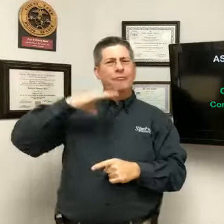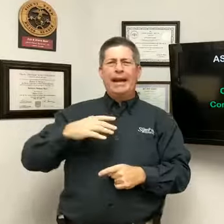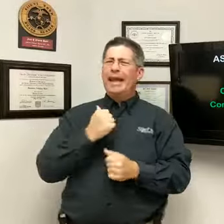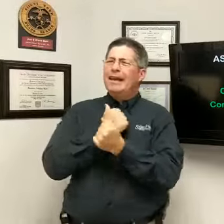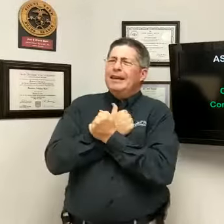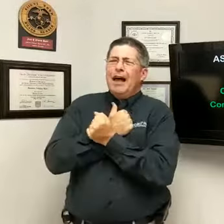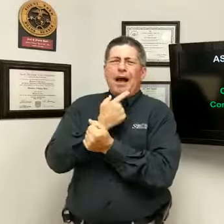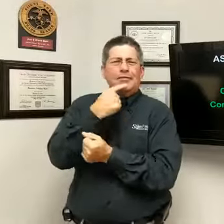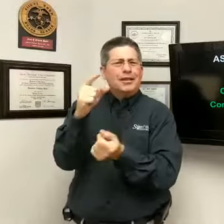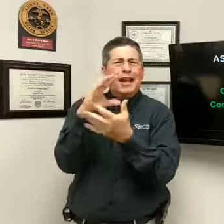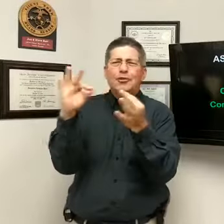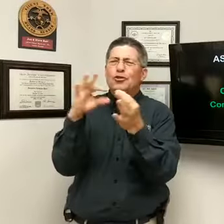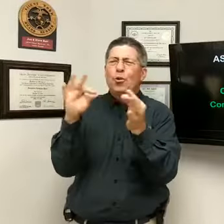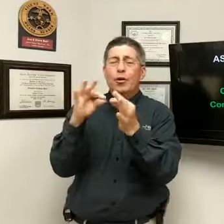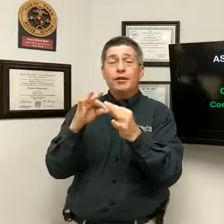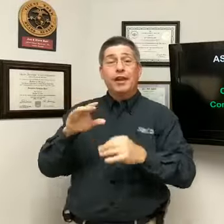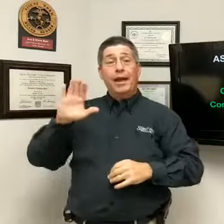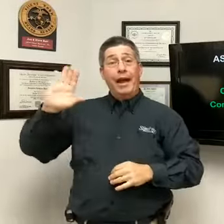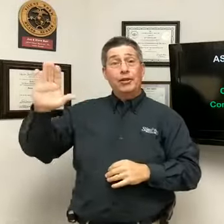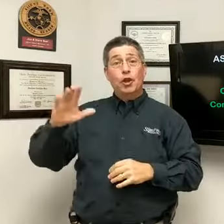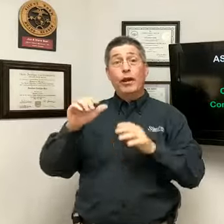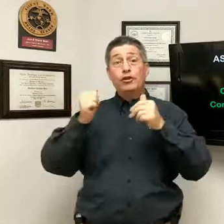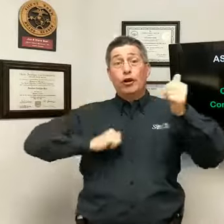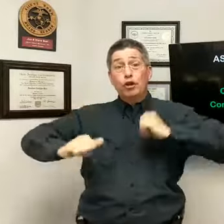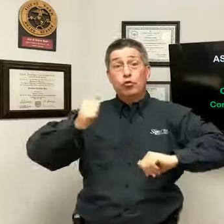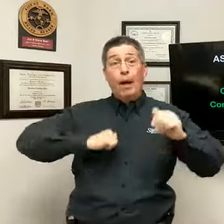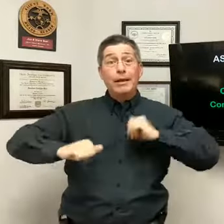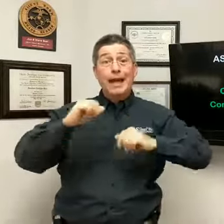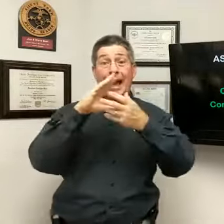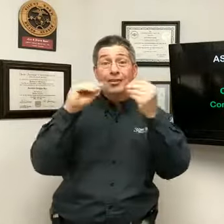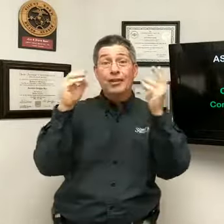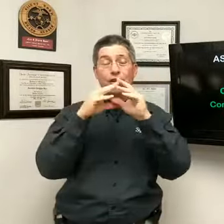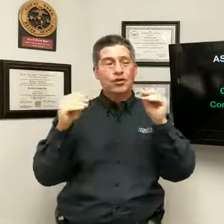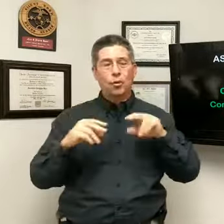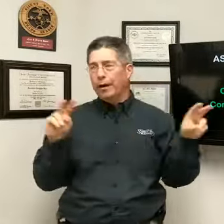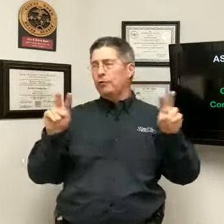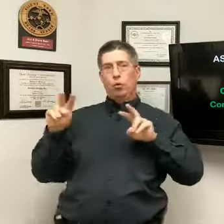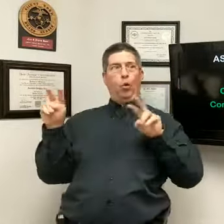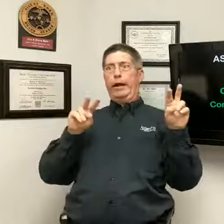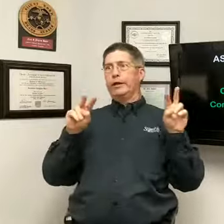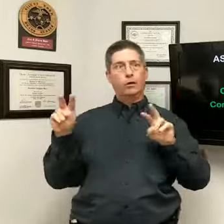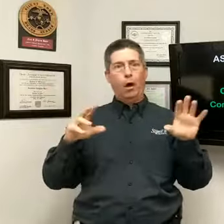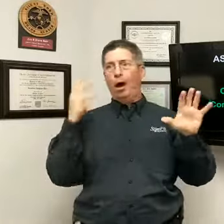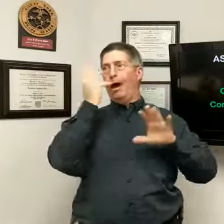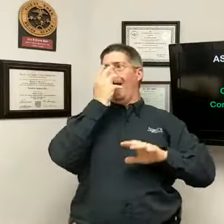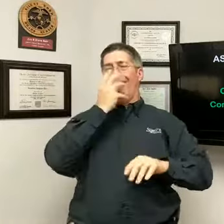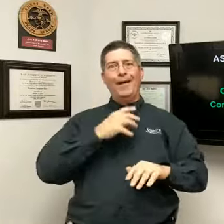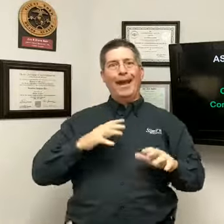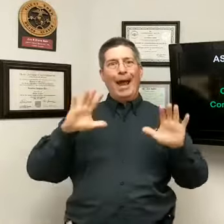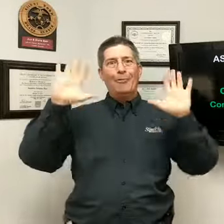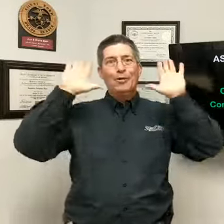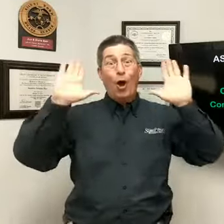he loves to tell stories. And so he started dramatizing this story. And I was watching, oh, that was